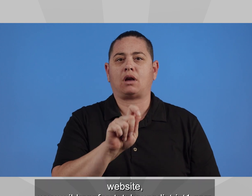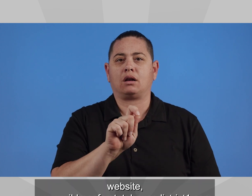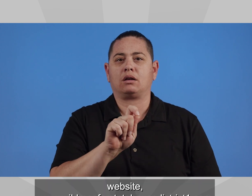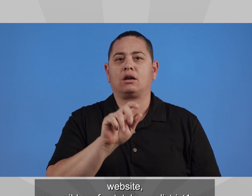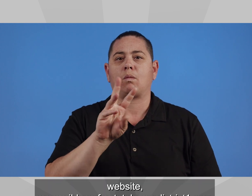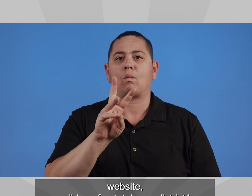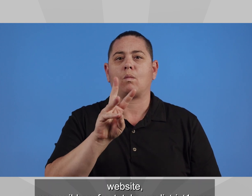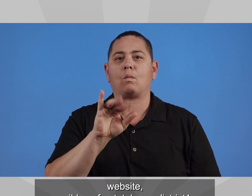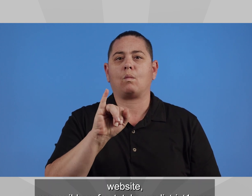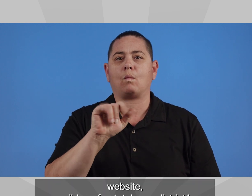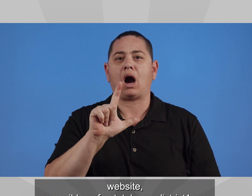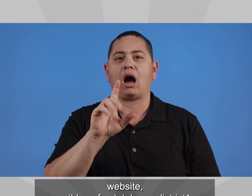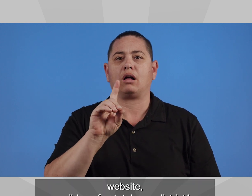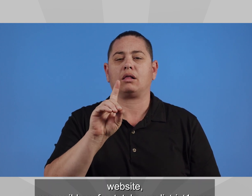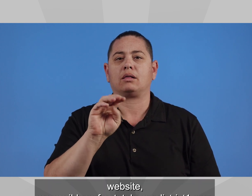Website